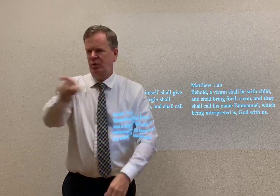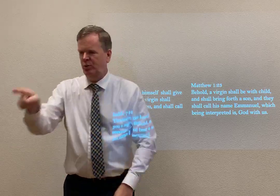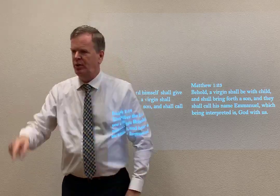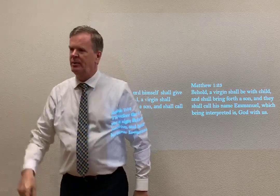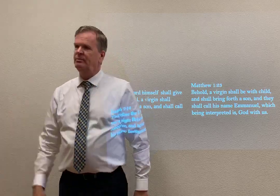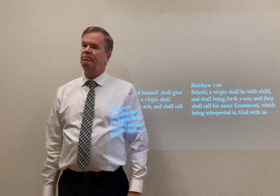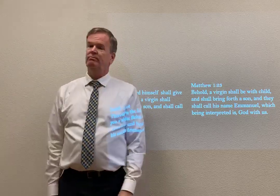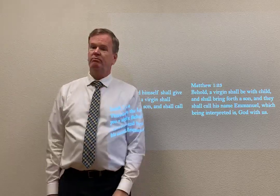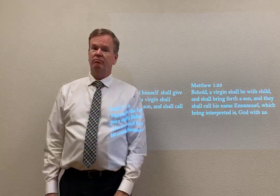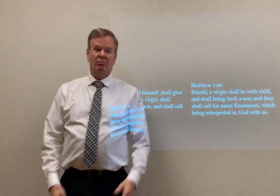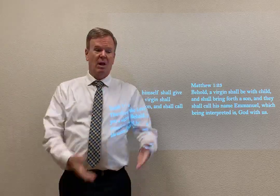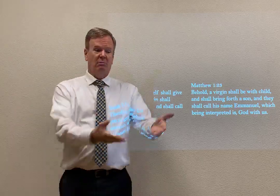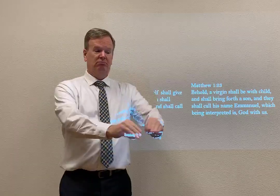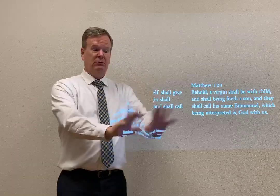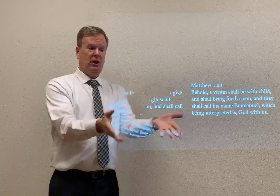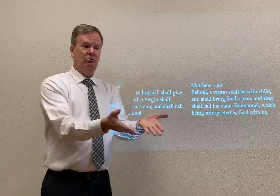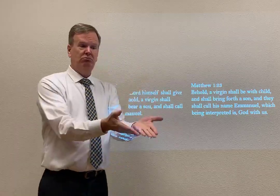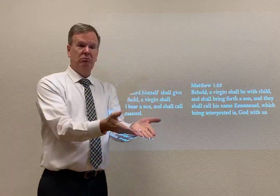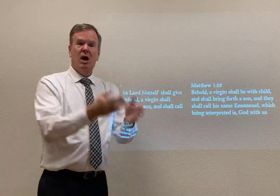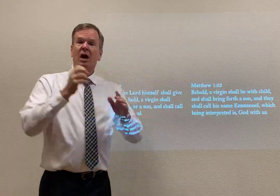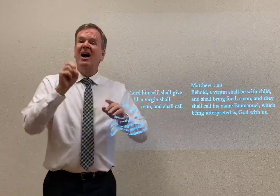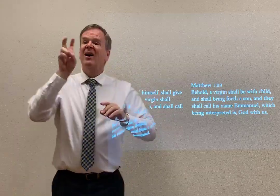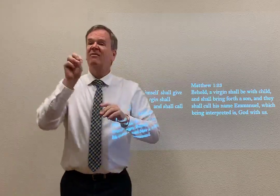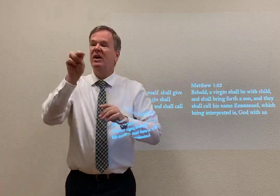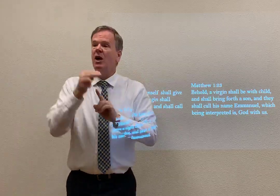Yes. Yes. It says clearly